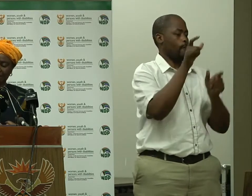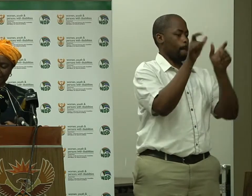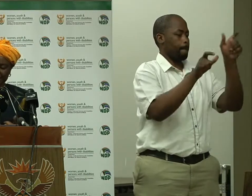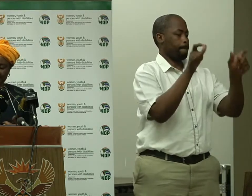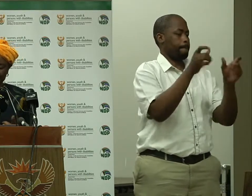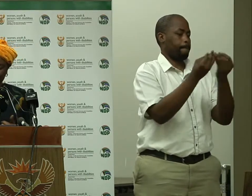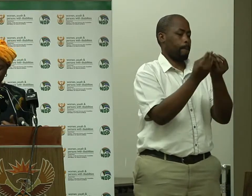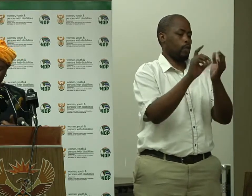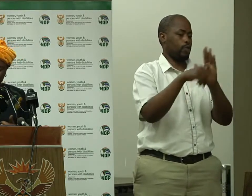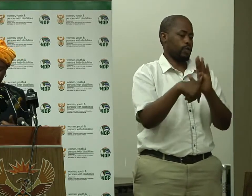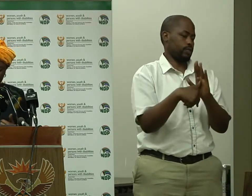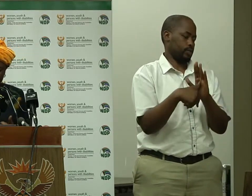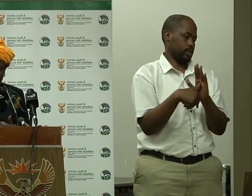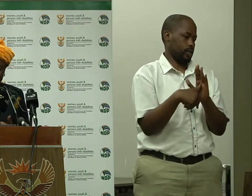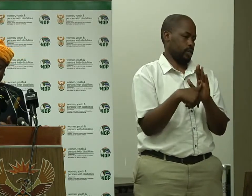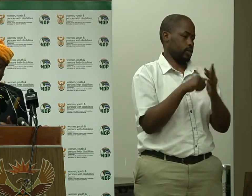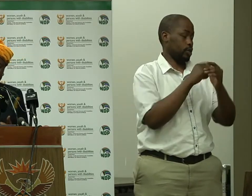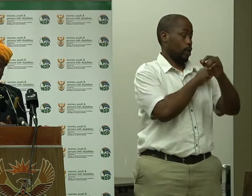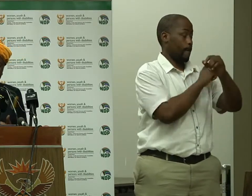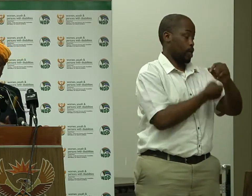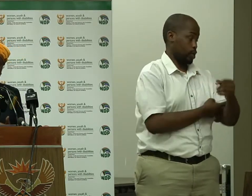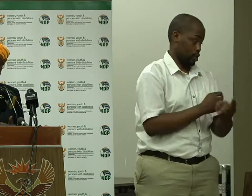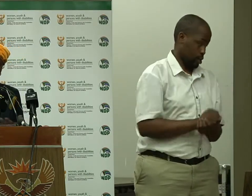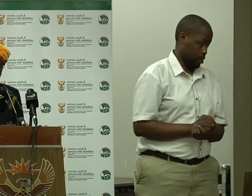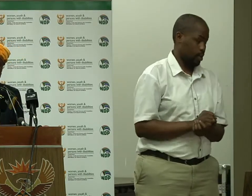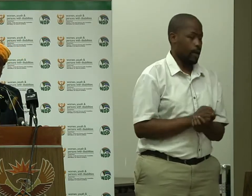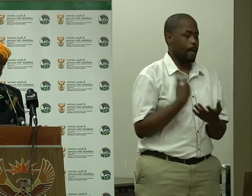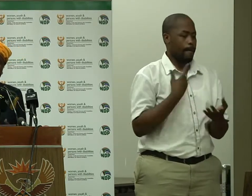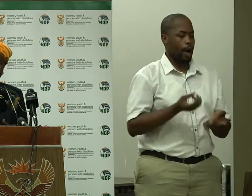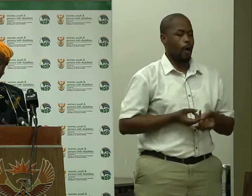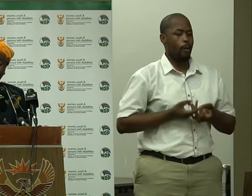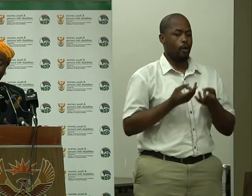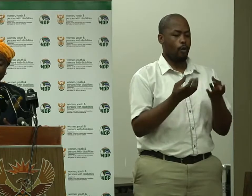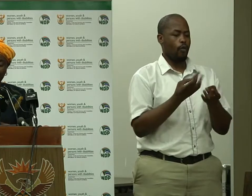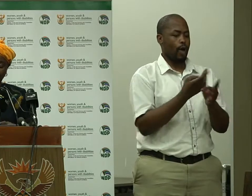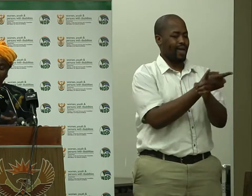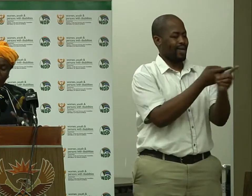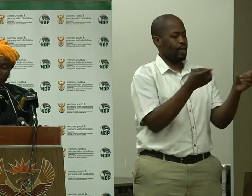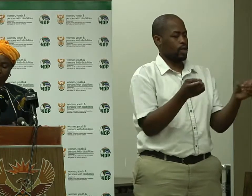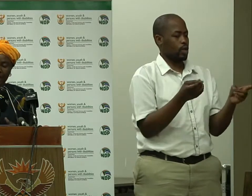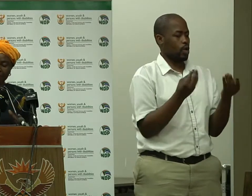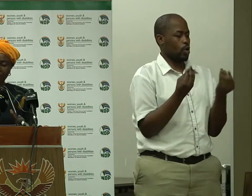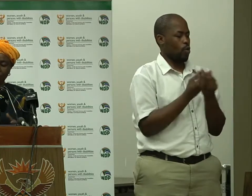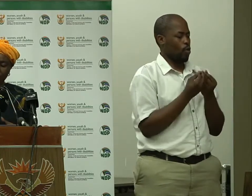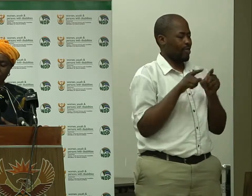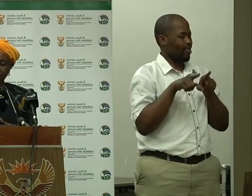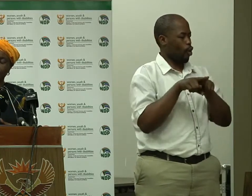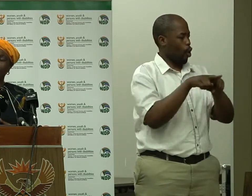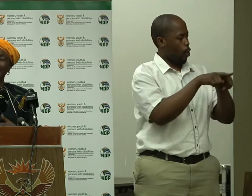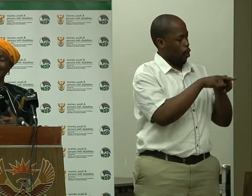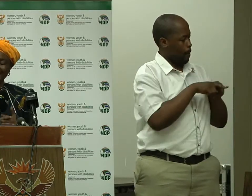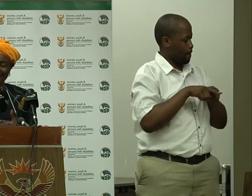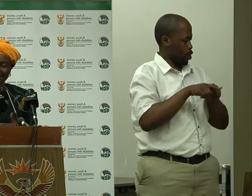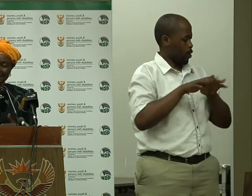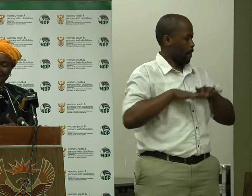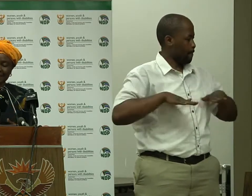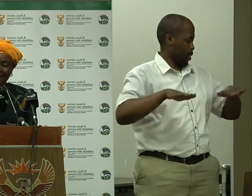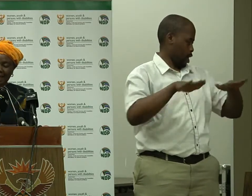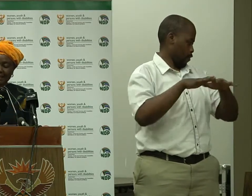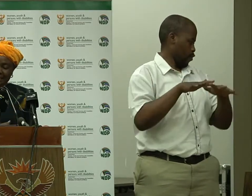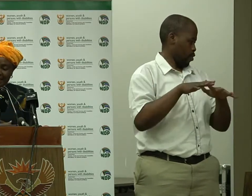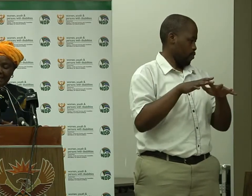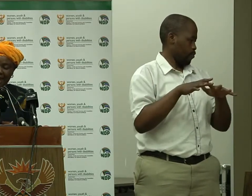with disabilities capacities by providing them with a common platform to